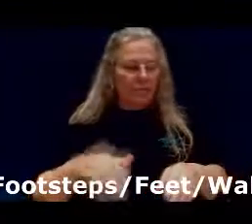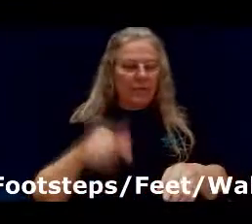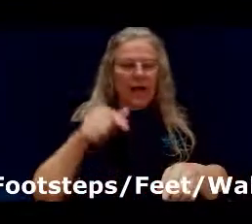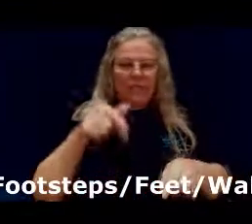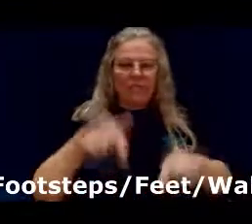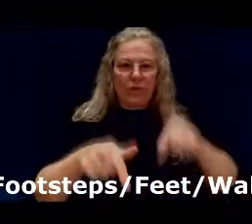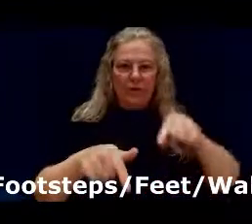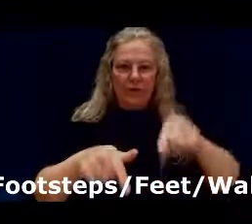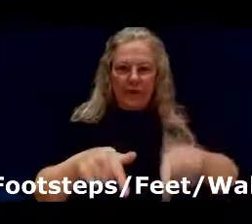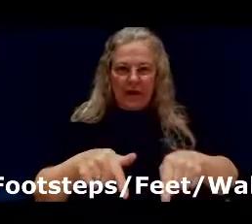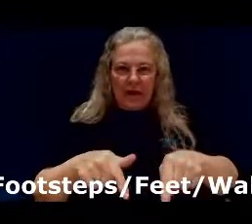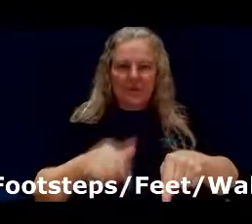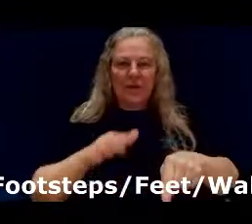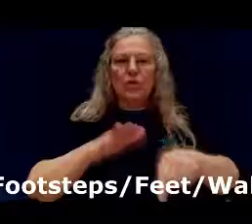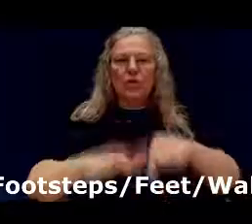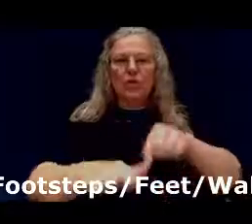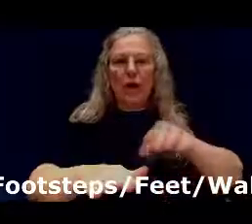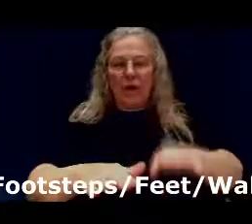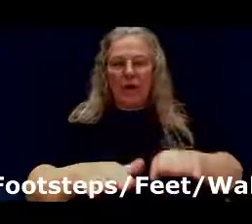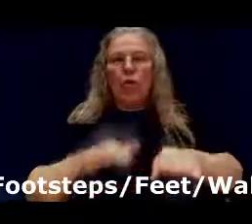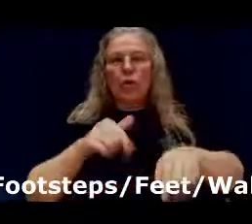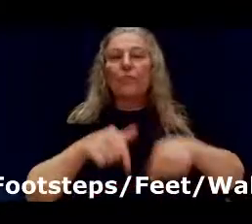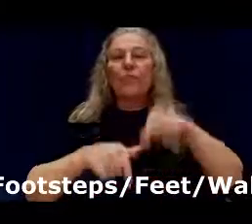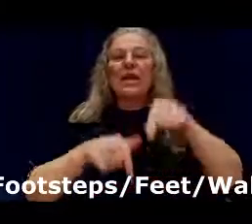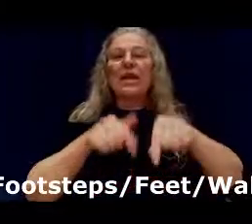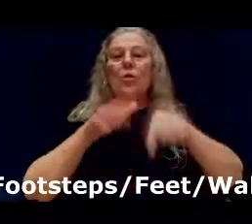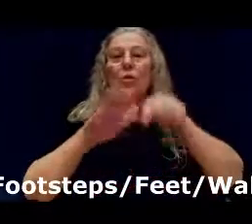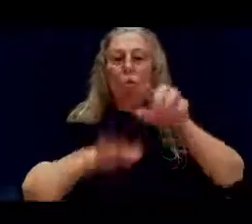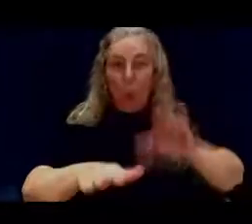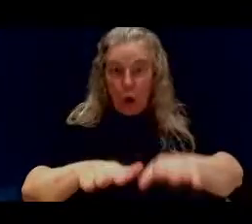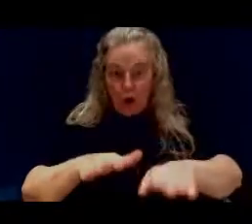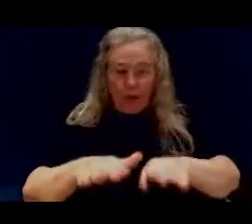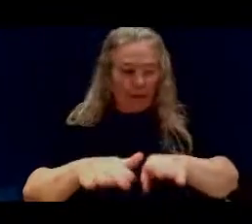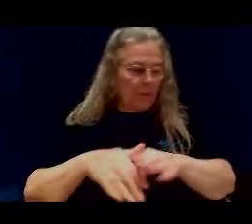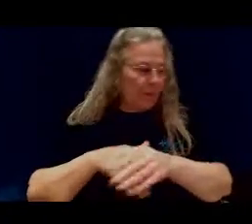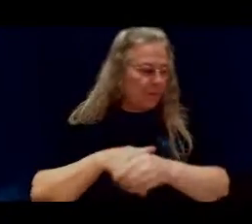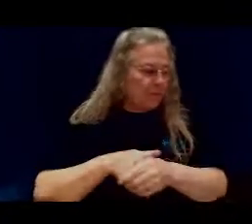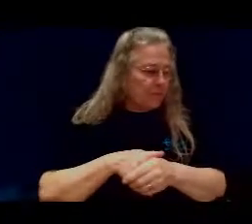By footsteps trod. Your feet were walking.